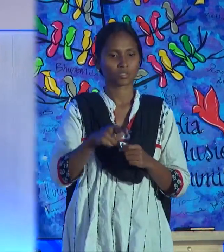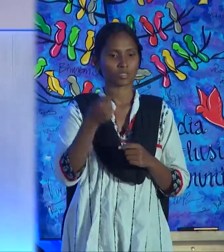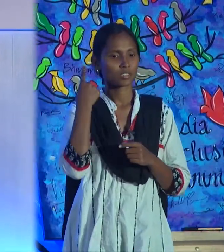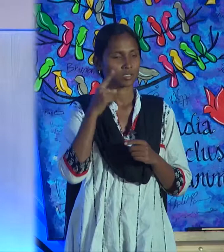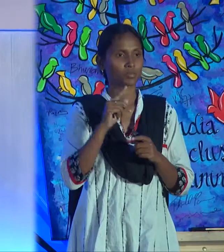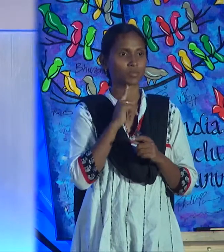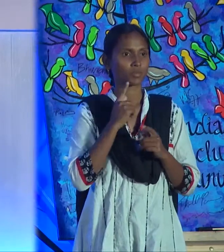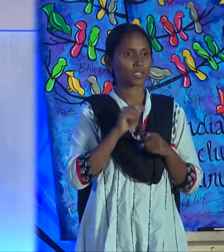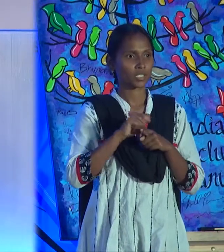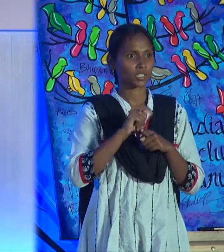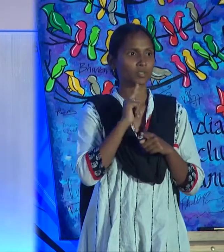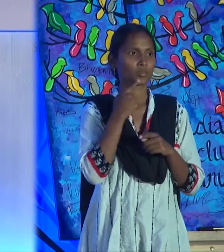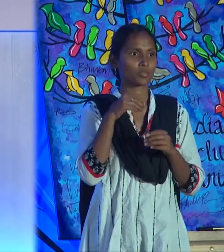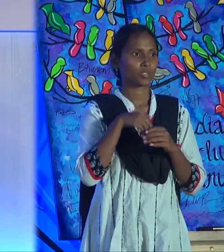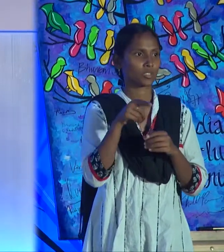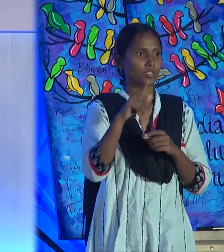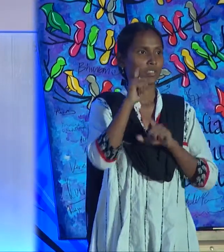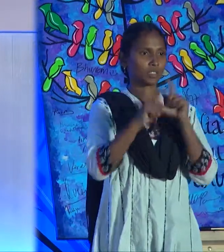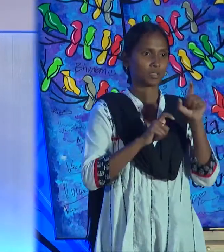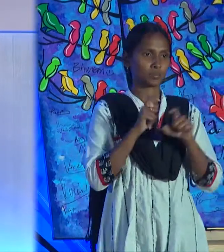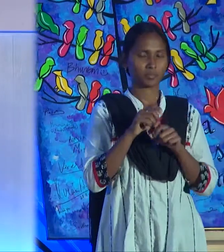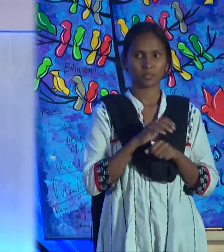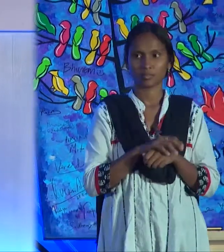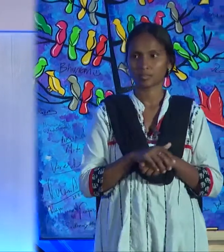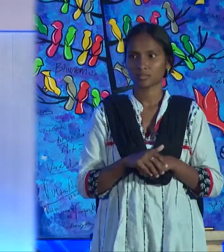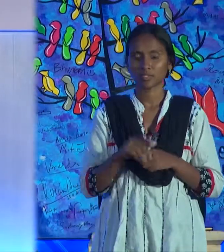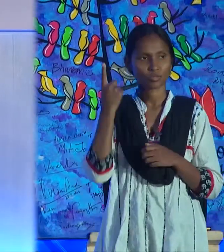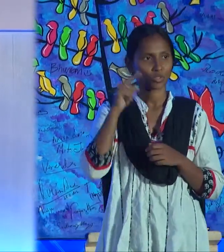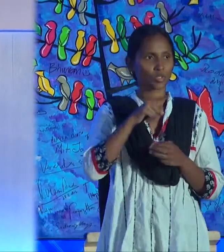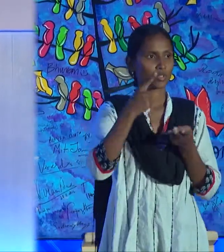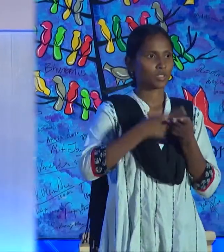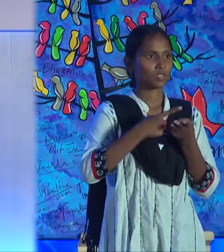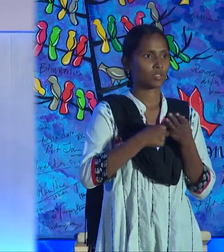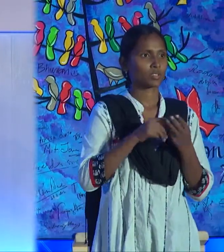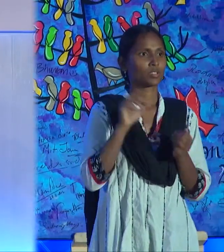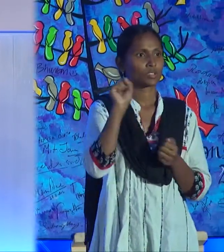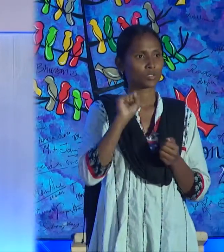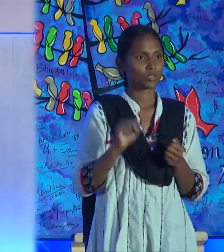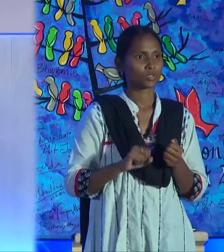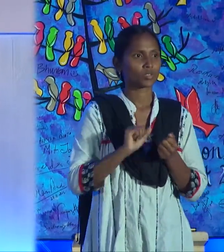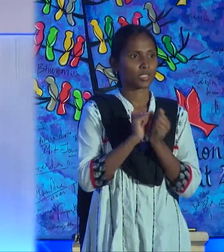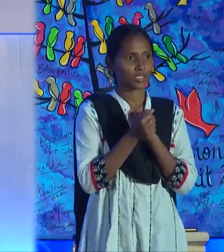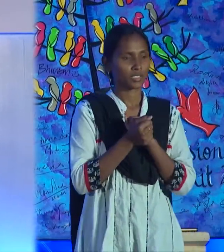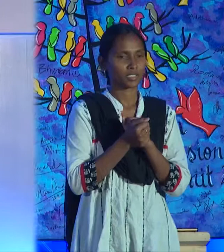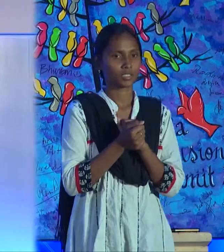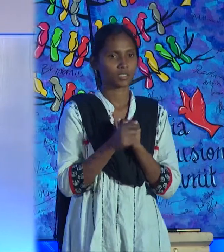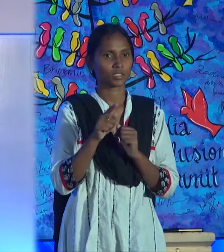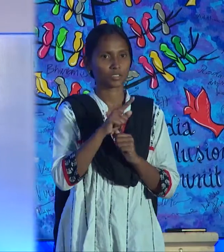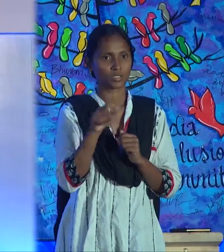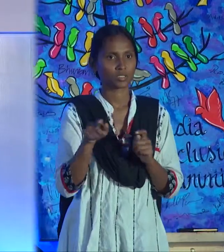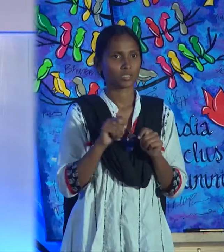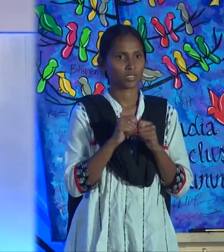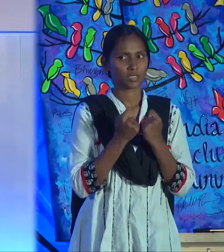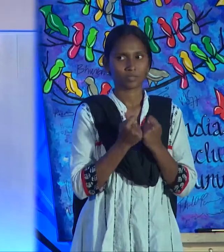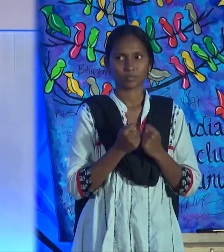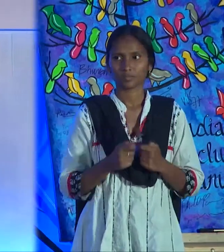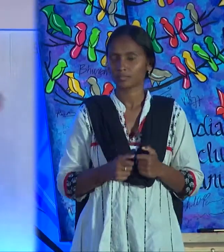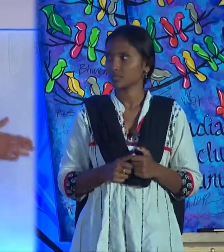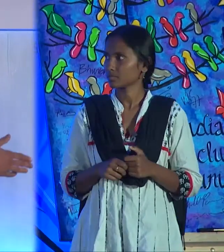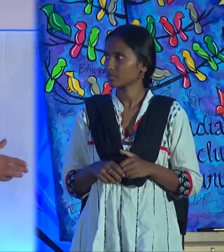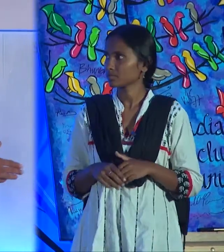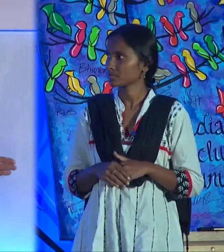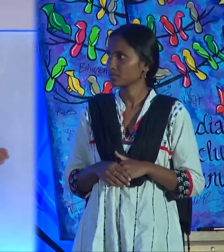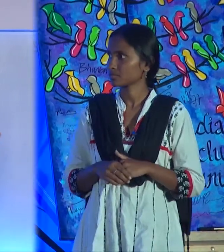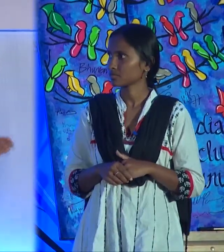perform, for your employees. That will create the sensitivity issue. It will be addressed over there. And apart from